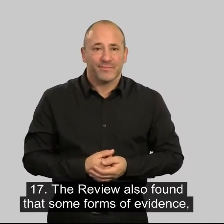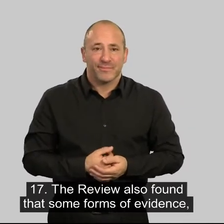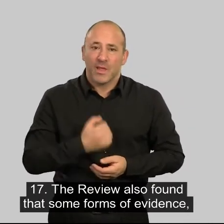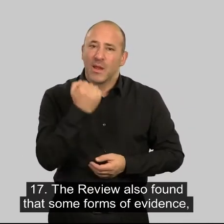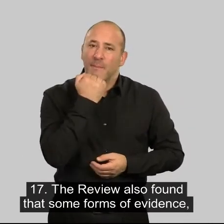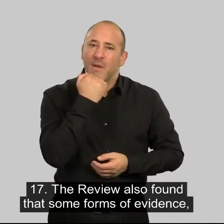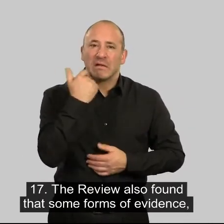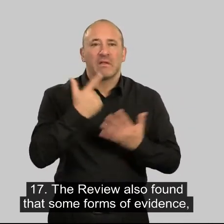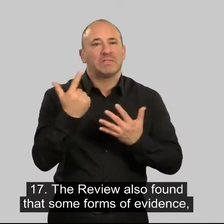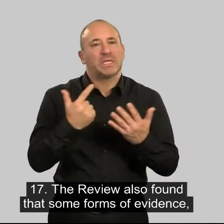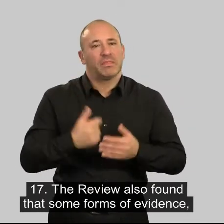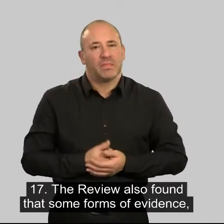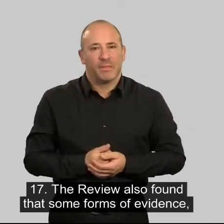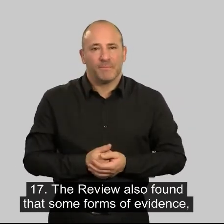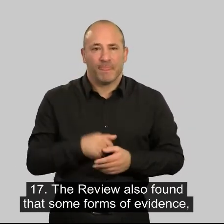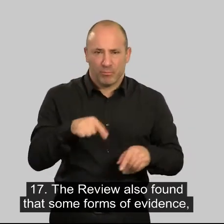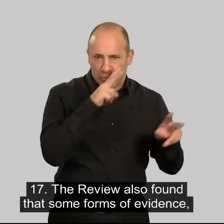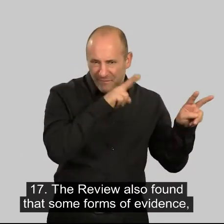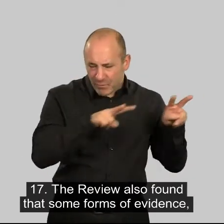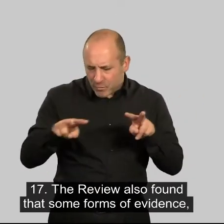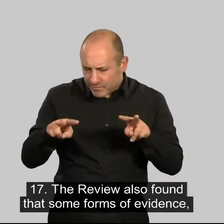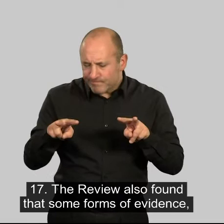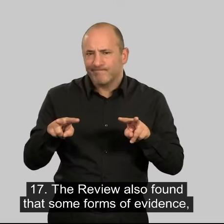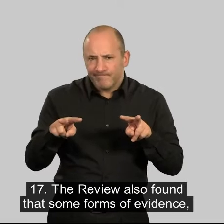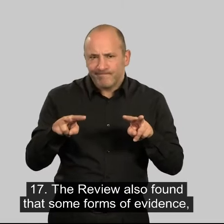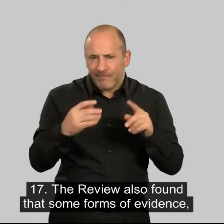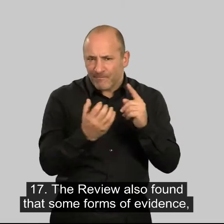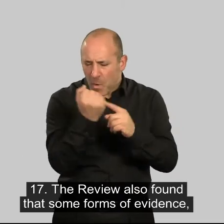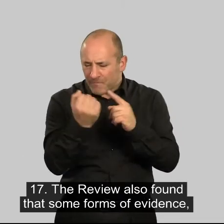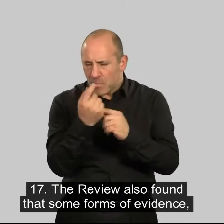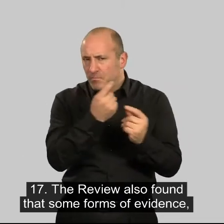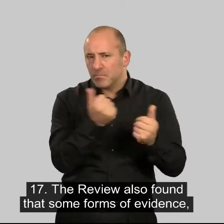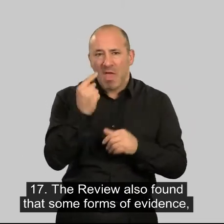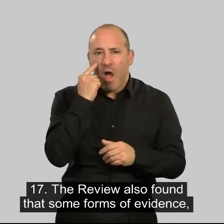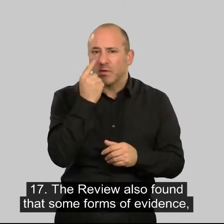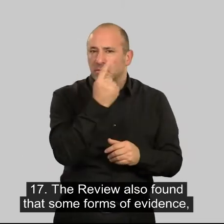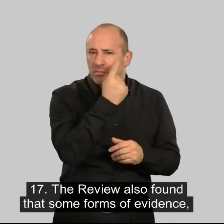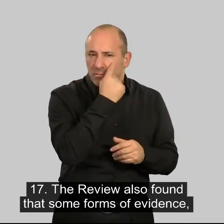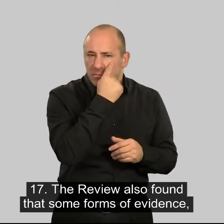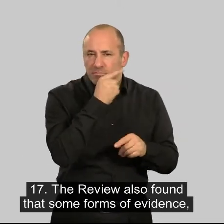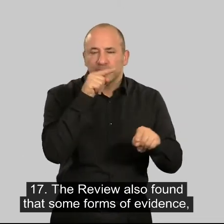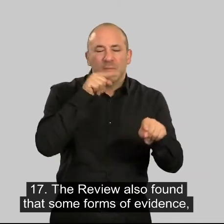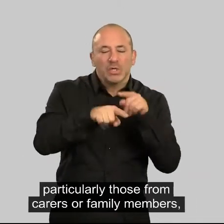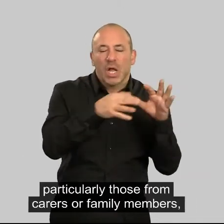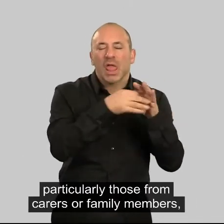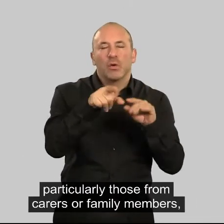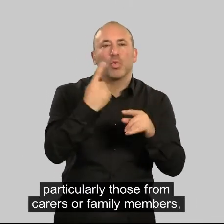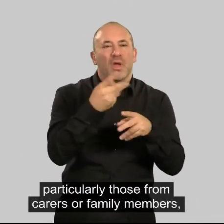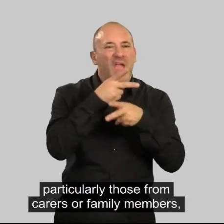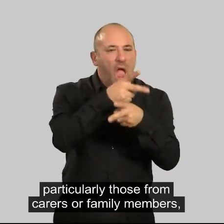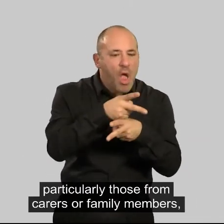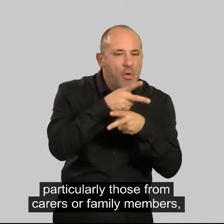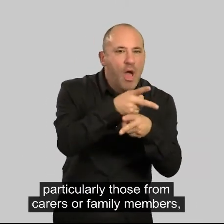17. The review also found that some forms of evidence, particularly those from carers or family